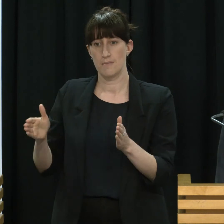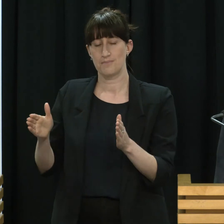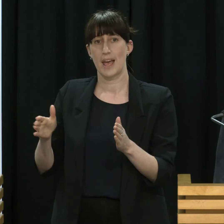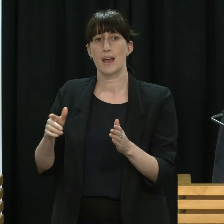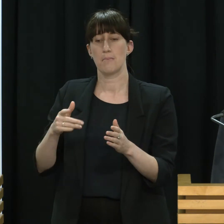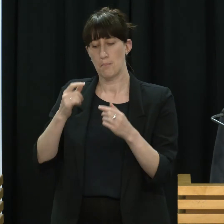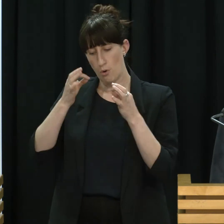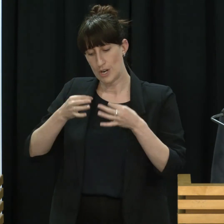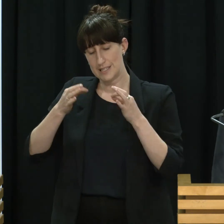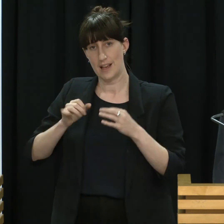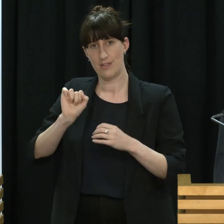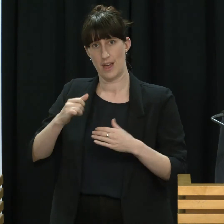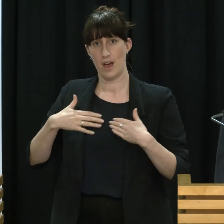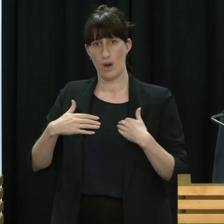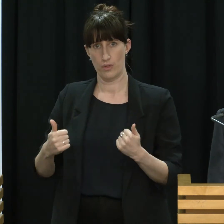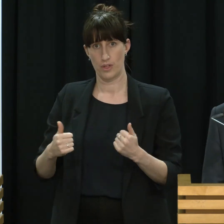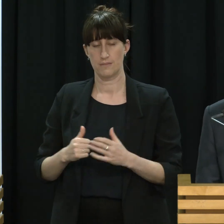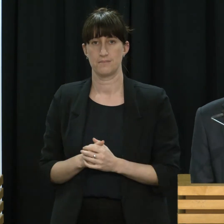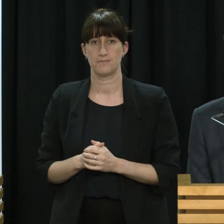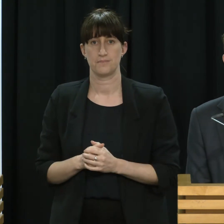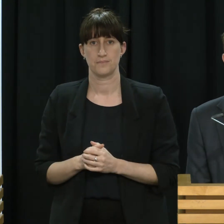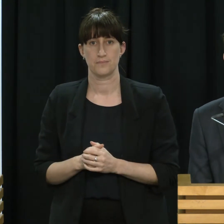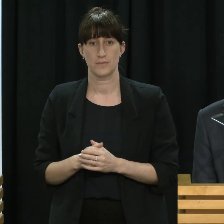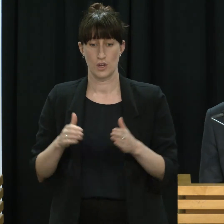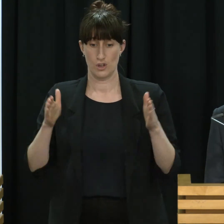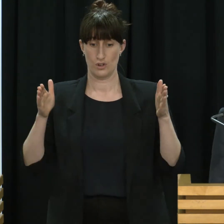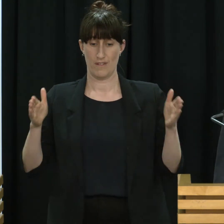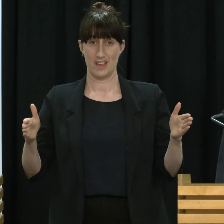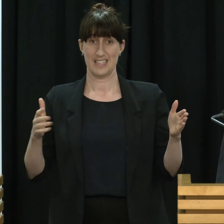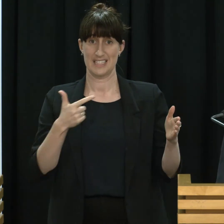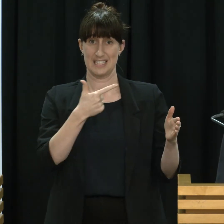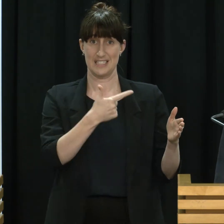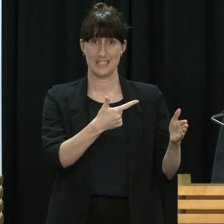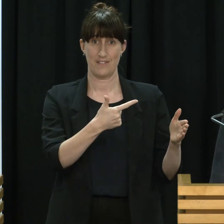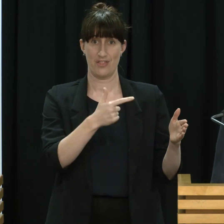period. So far, of those